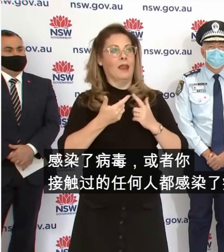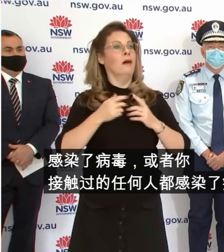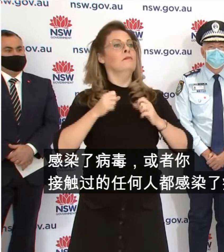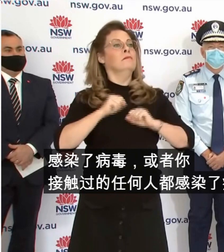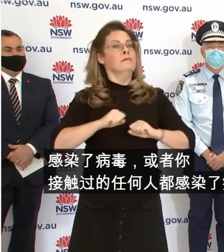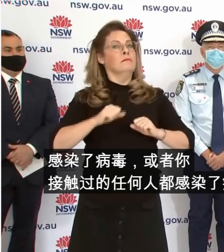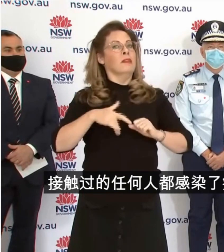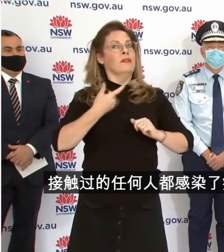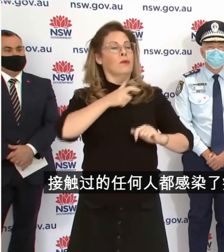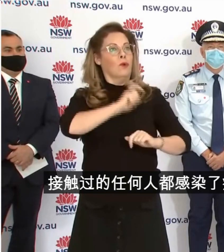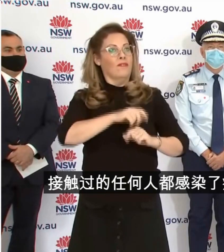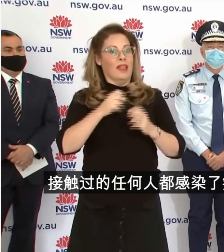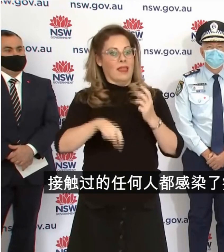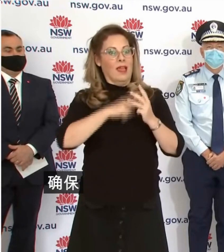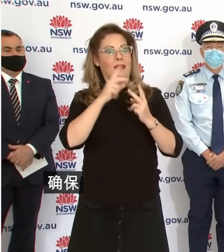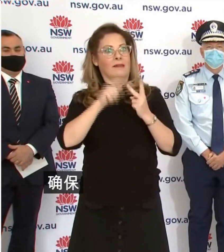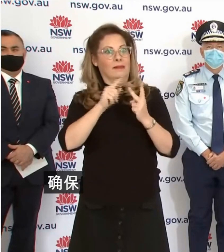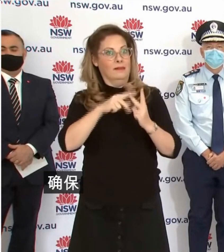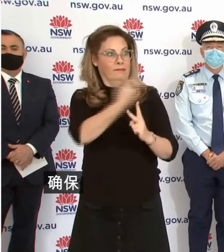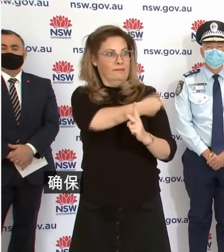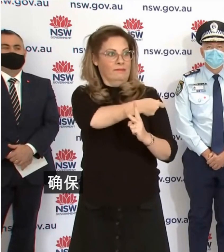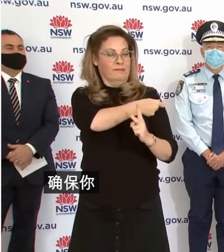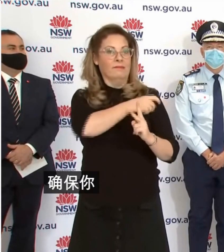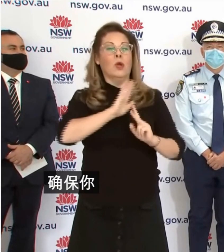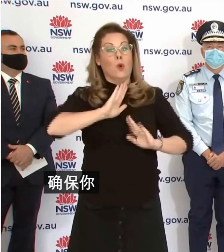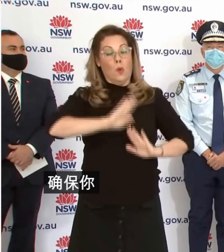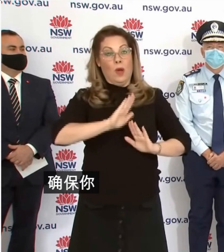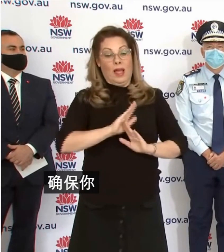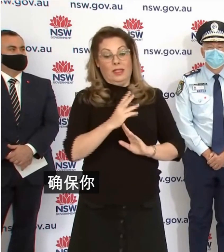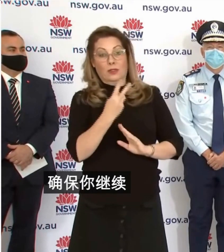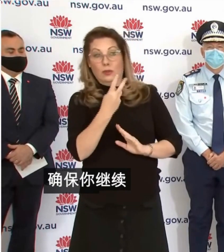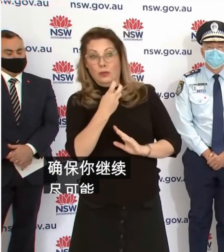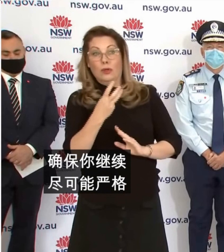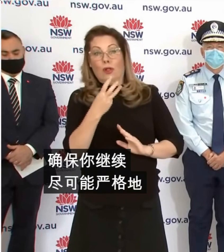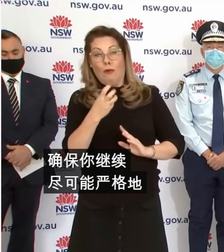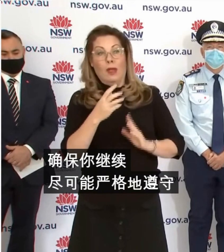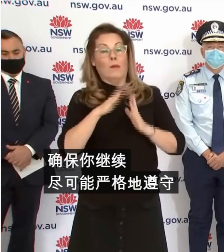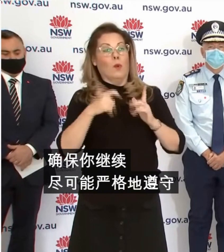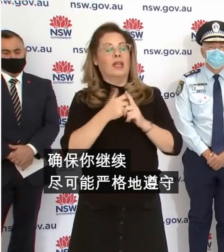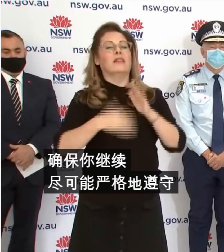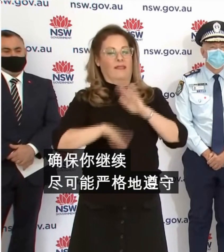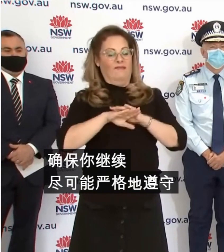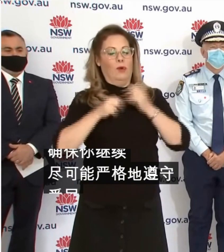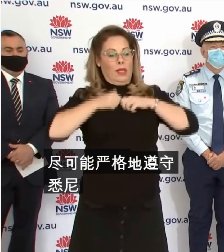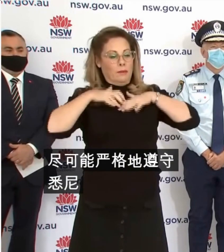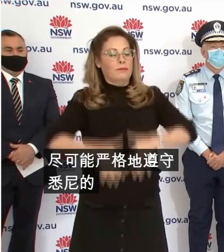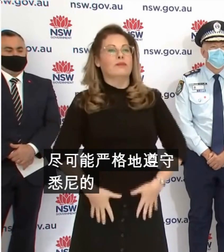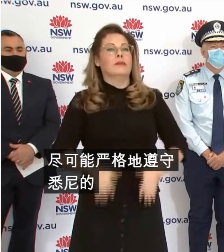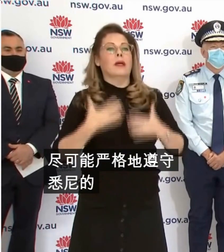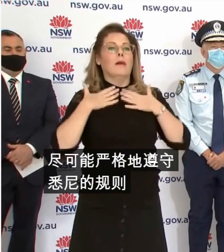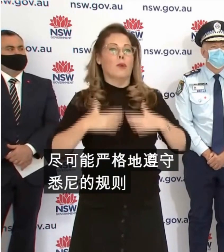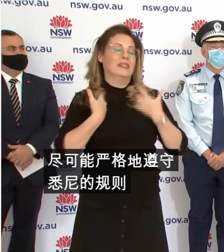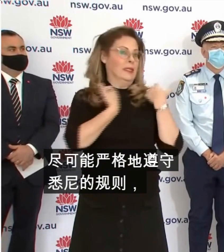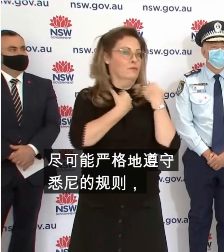make sure that you continue to follow the rules as strictly as you can. In terms